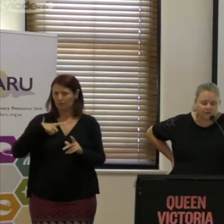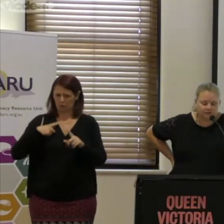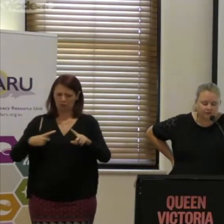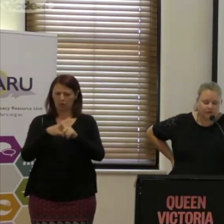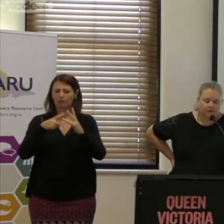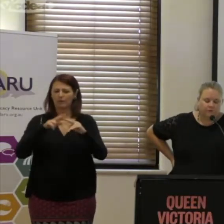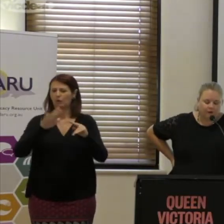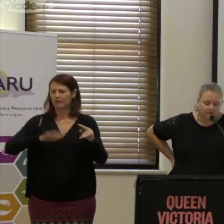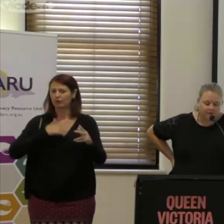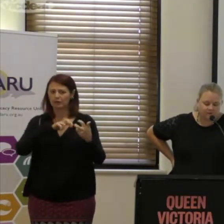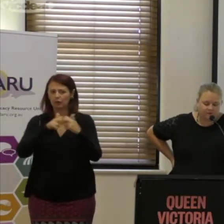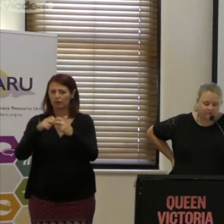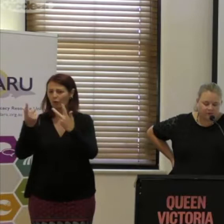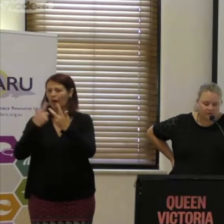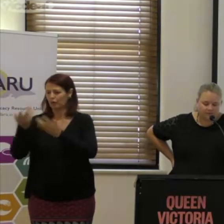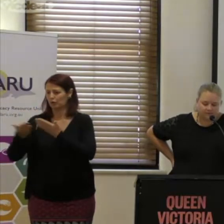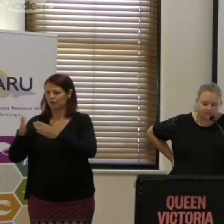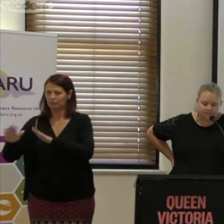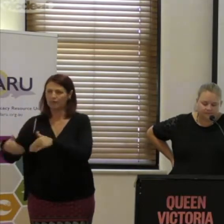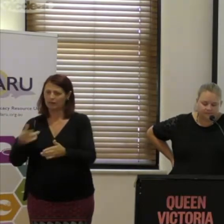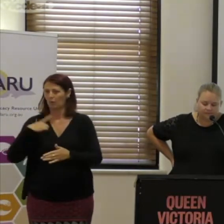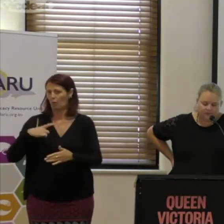interest issues for other service providers.